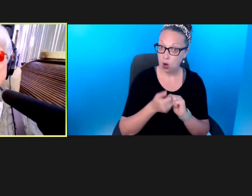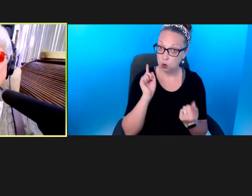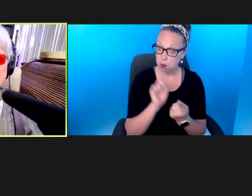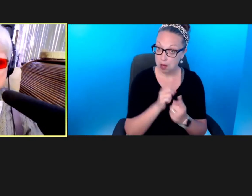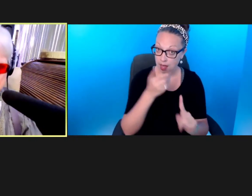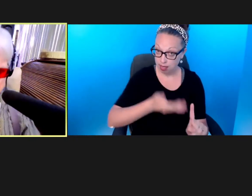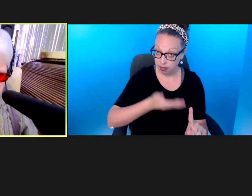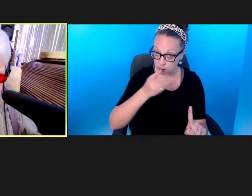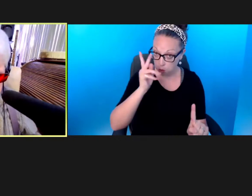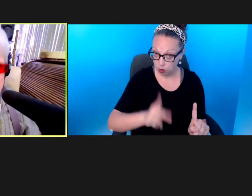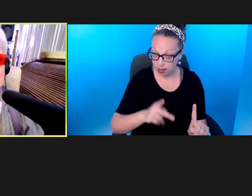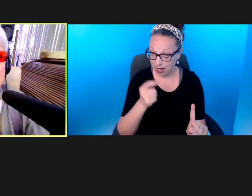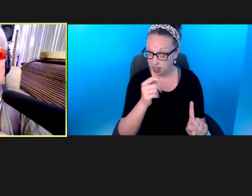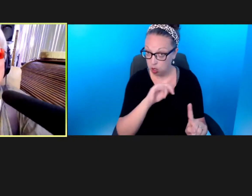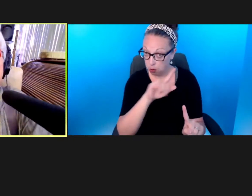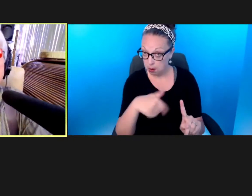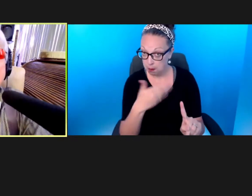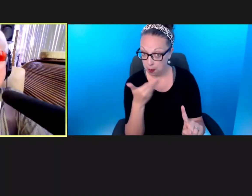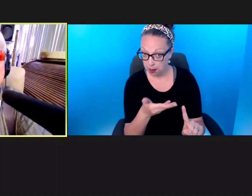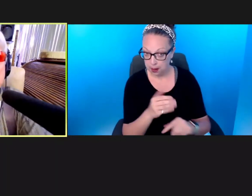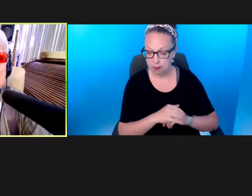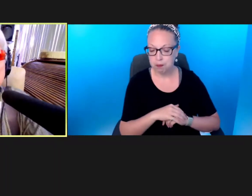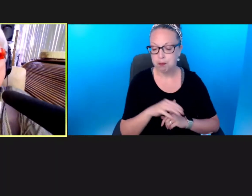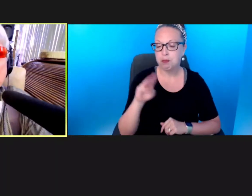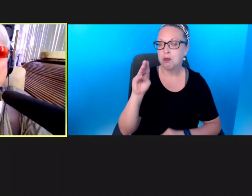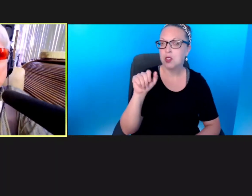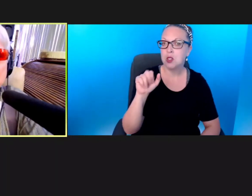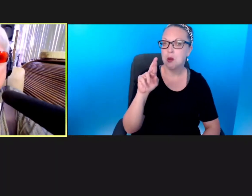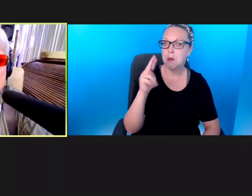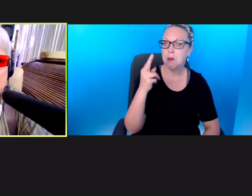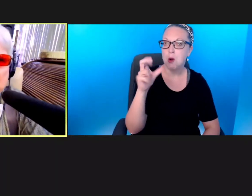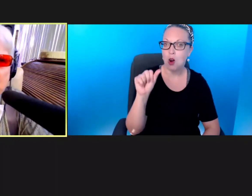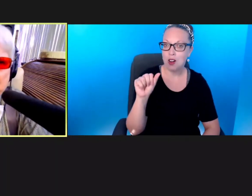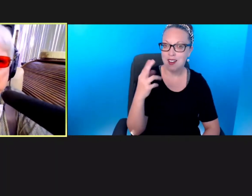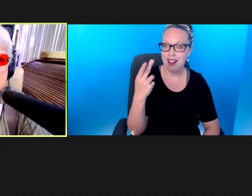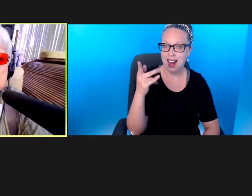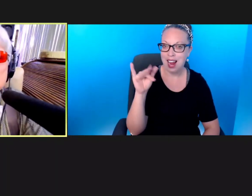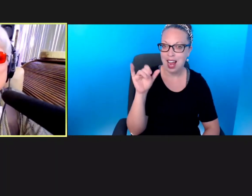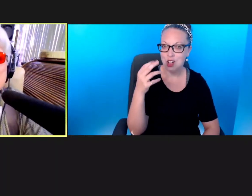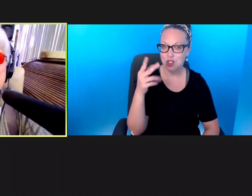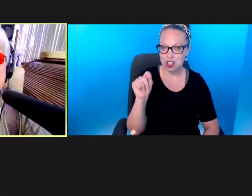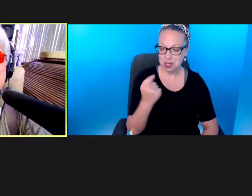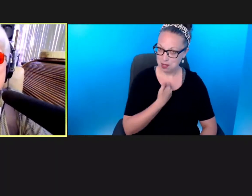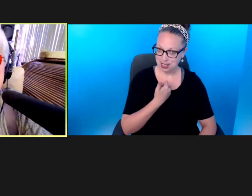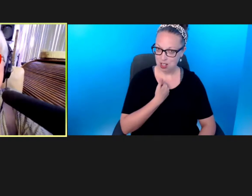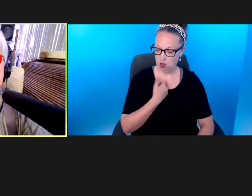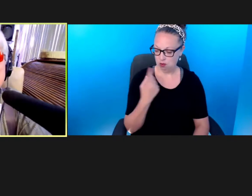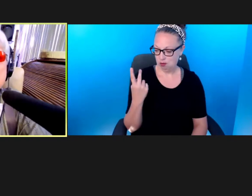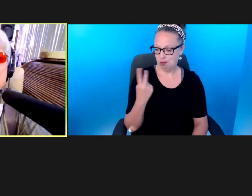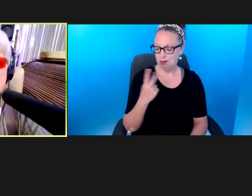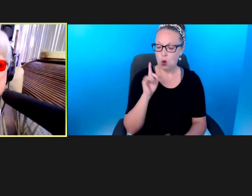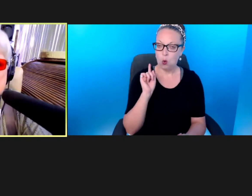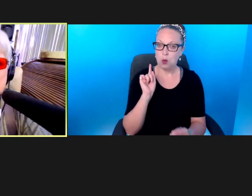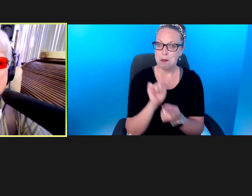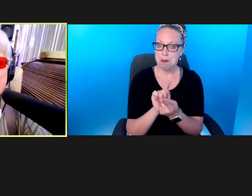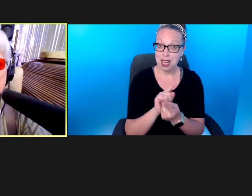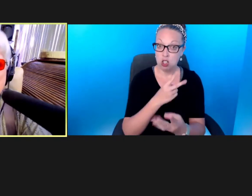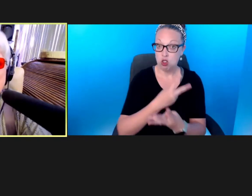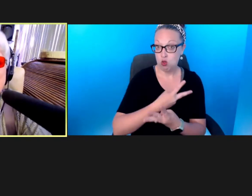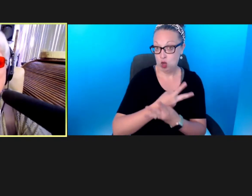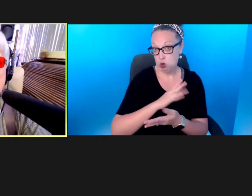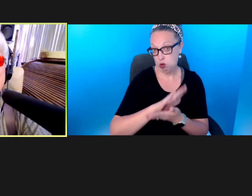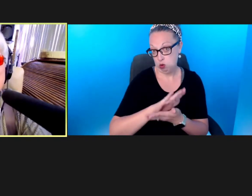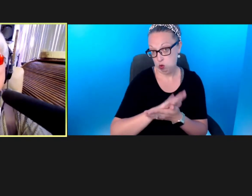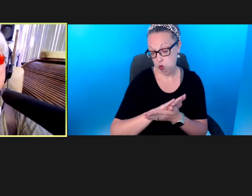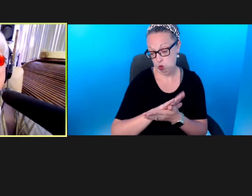and a little bit about it. Marnette Hatchett and I met in graduate school at the University of San Francisco. We